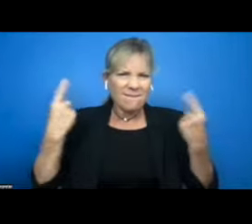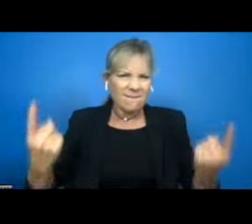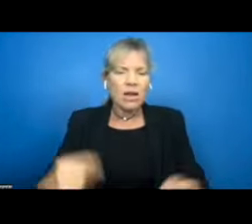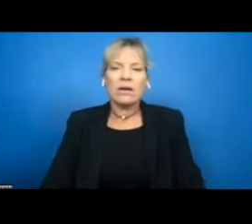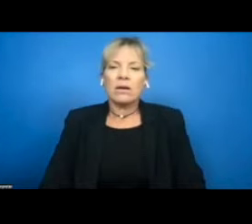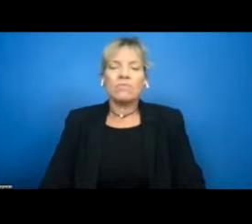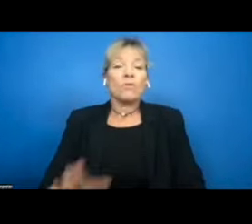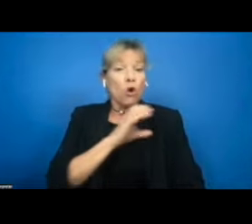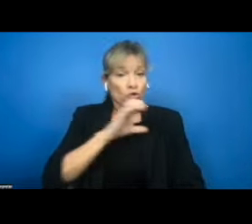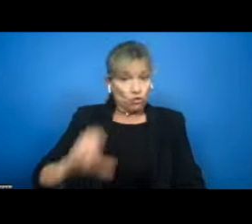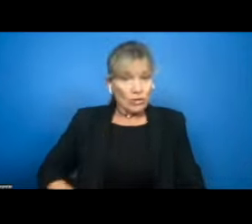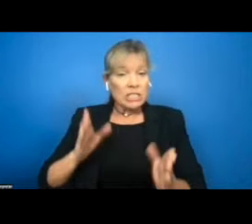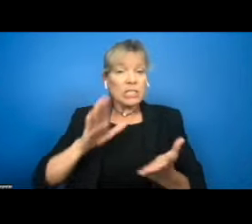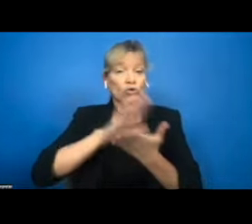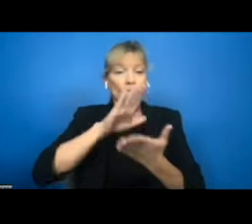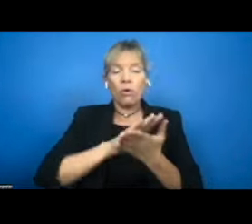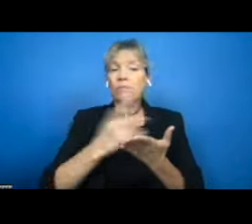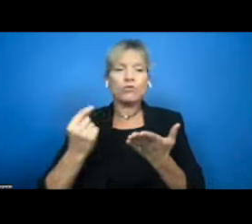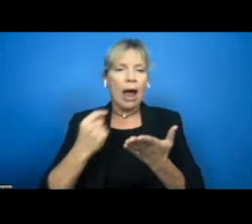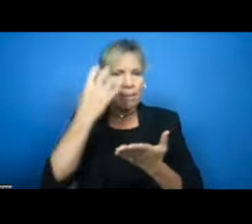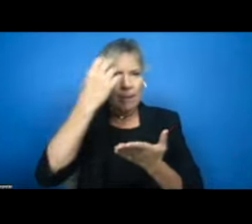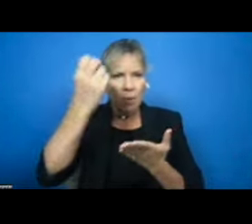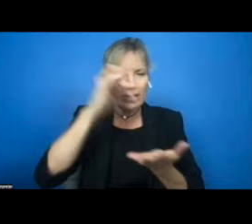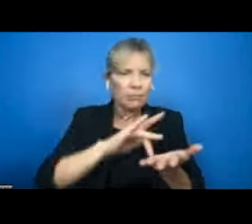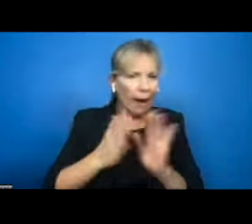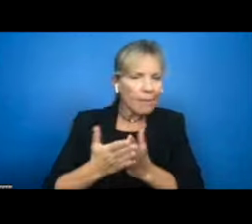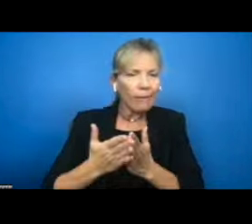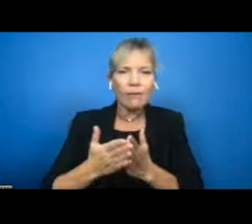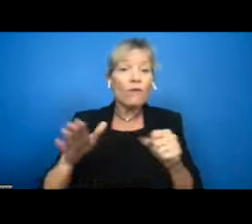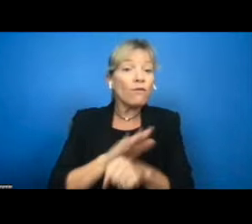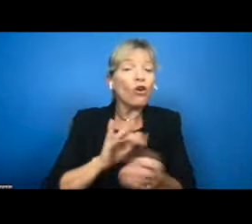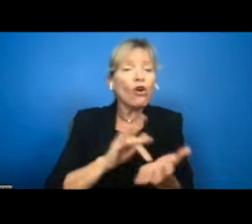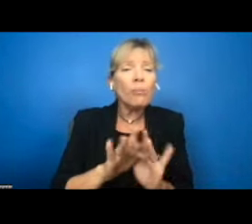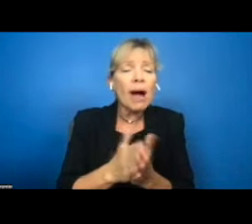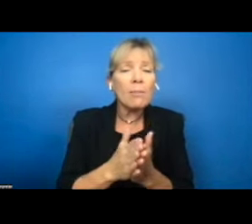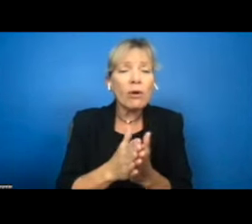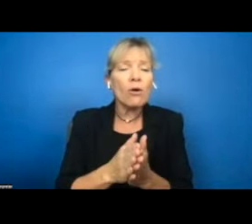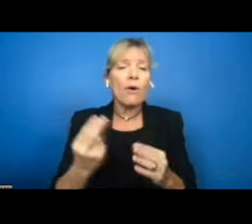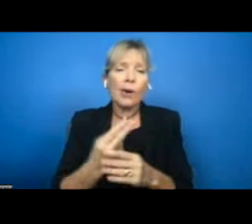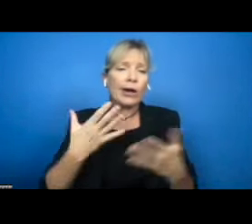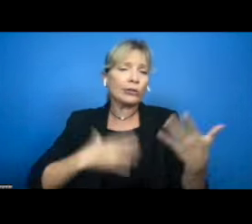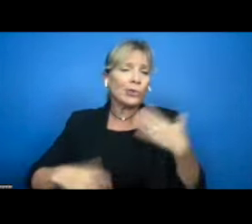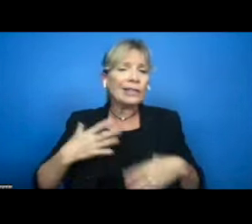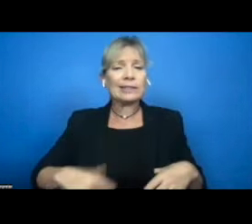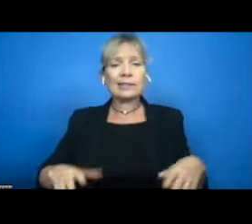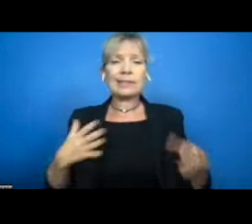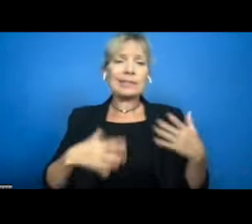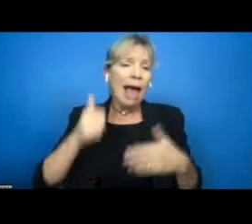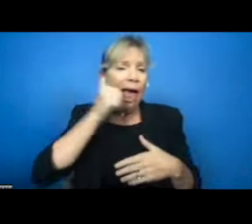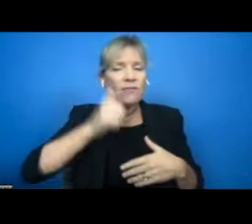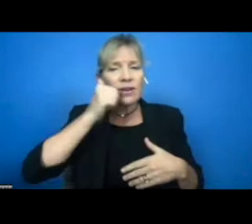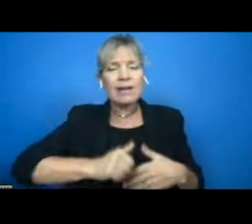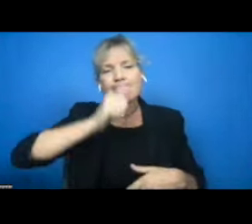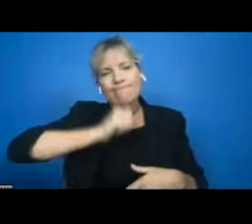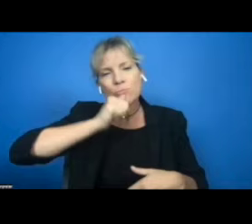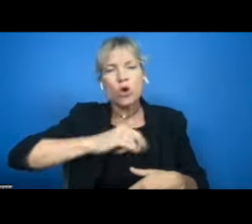At the Christian school, I had to memorize the Bible, the entire Bible, wear dresses every day, and endure kids